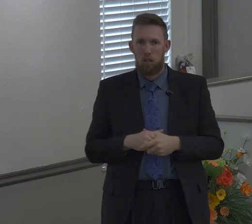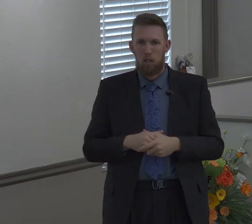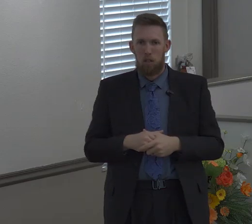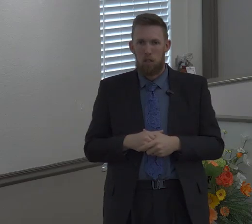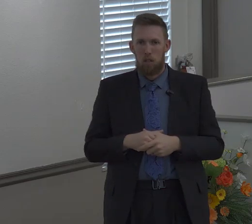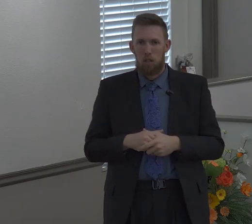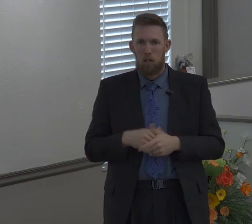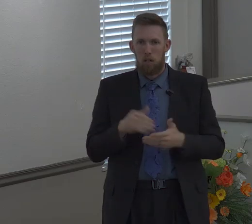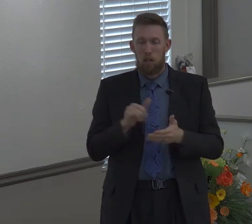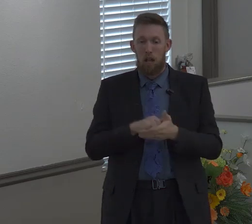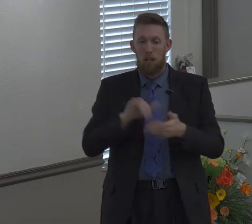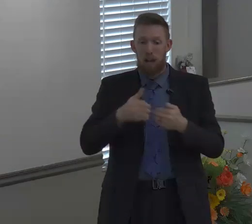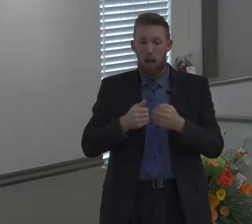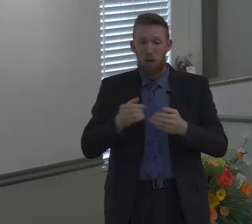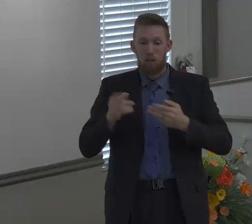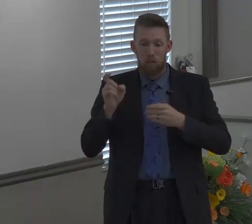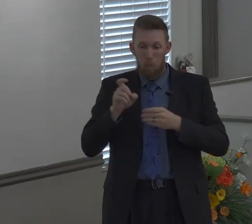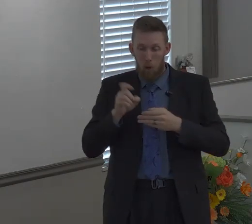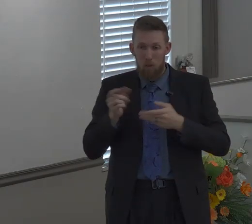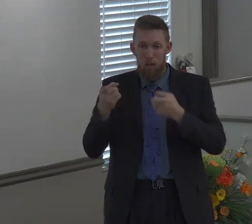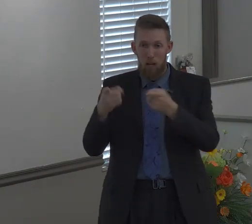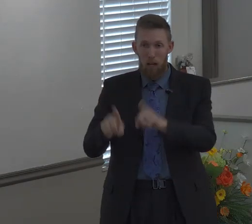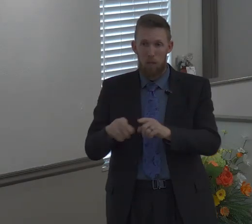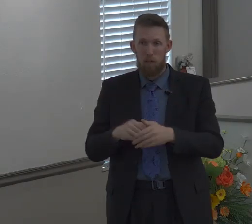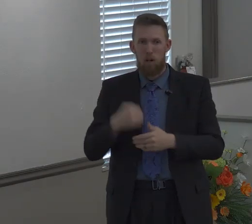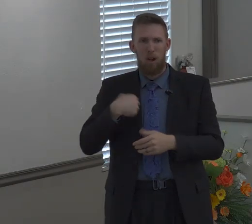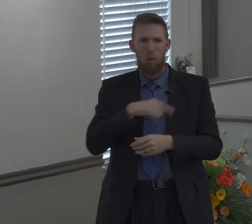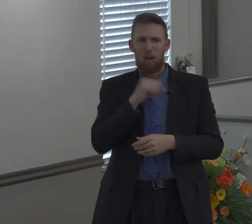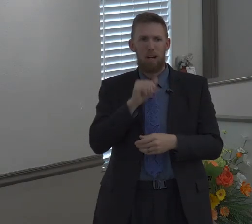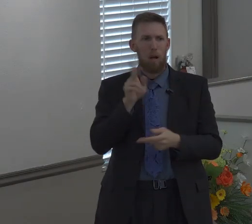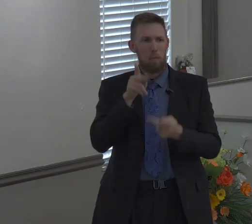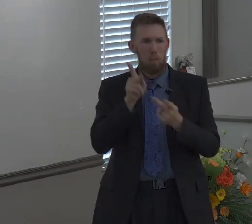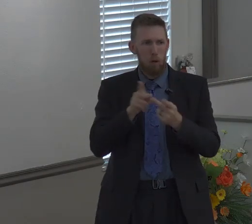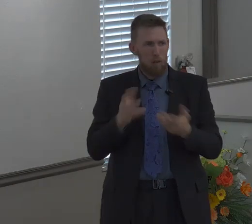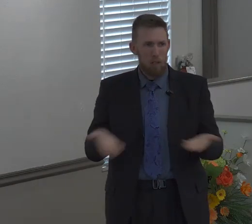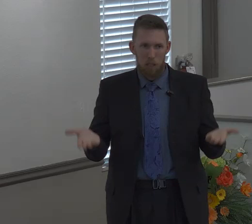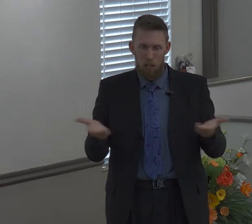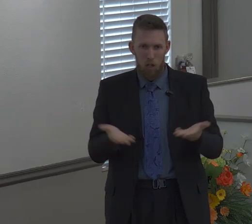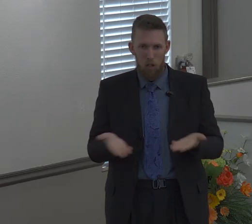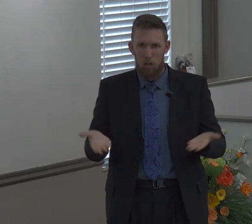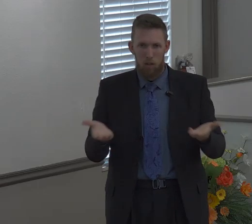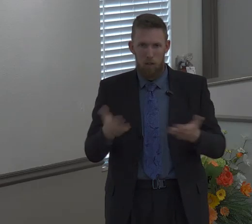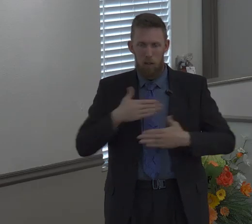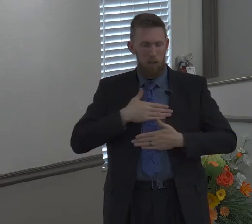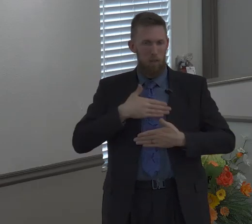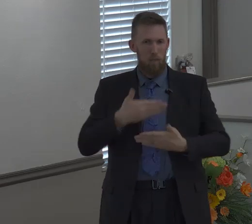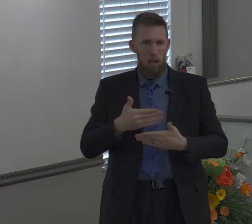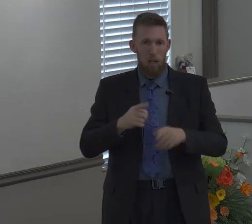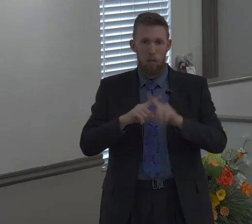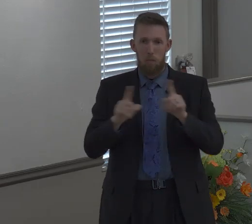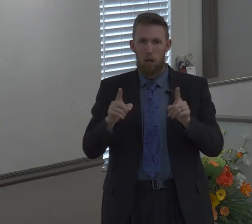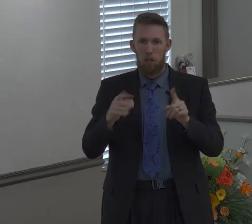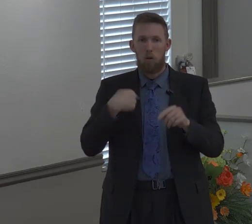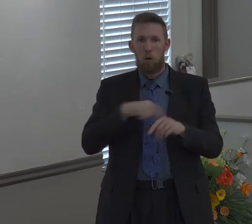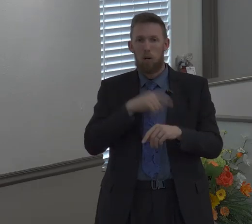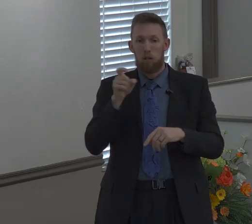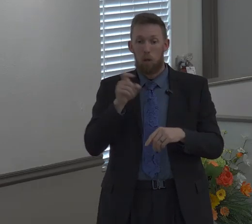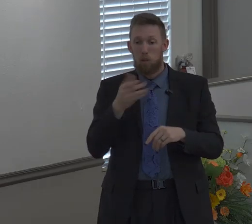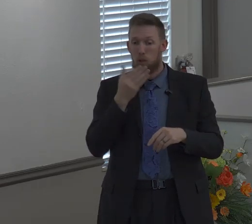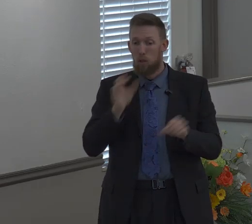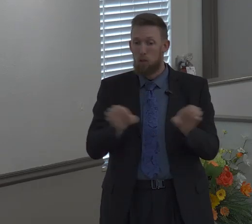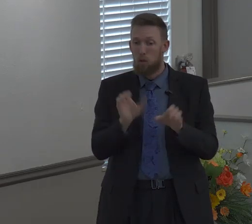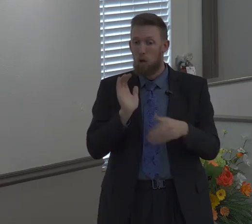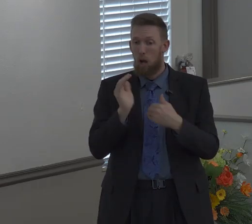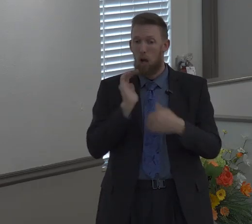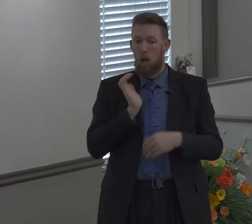way. It's the way it's supposed to be. We're not a perfect church. We're a very imperfect church. But that's the way it's supposed